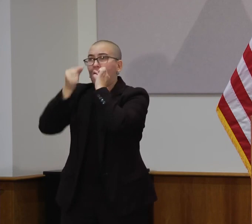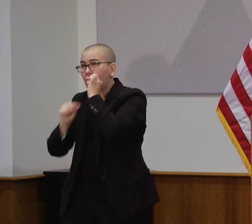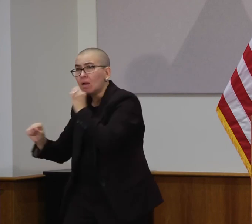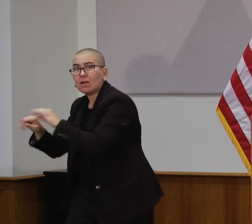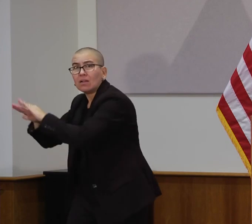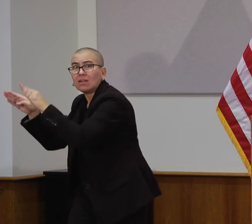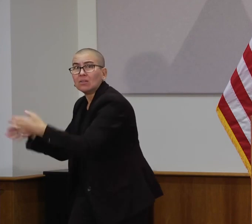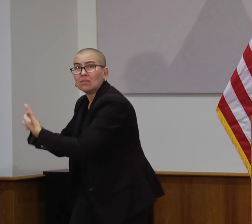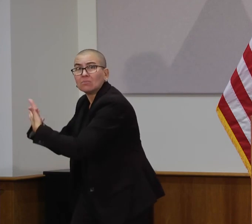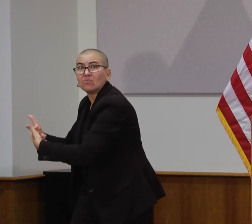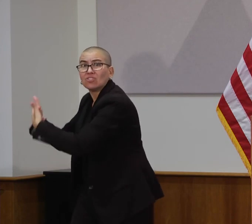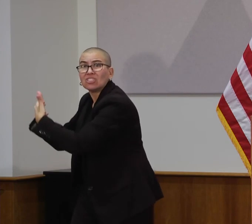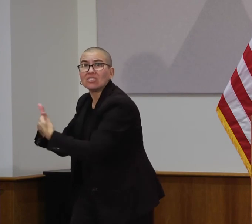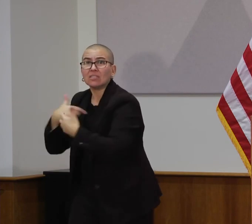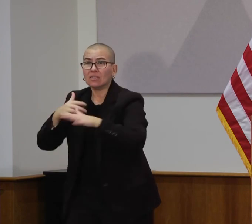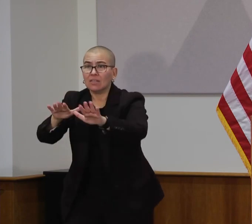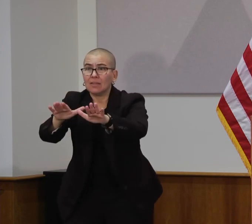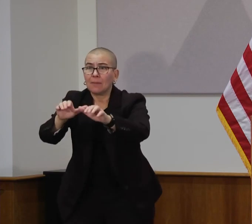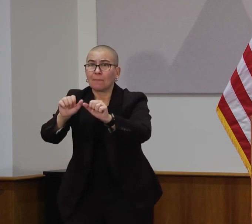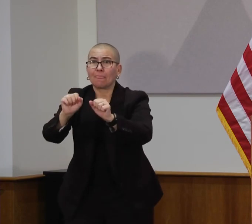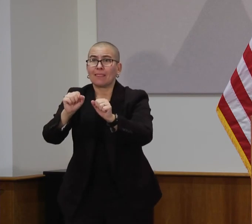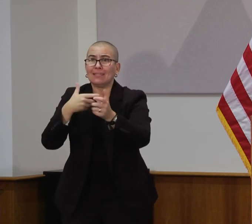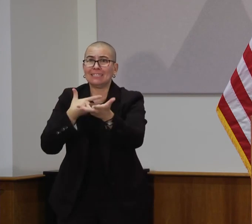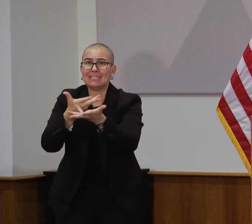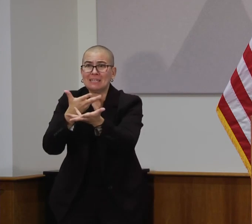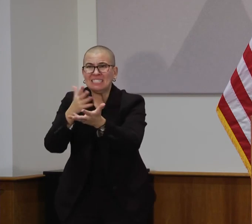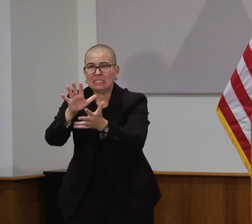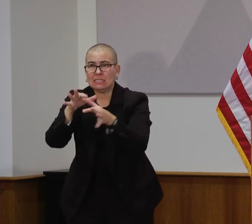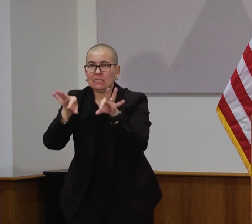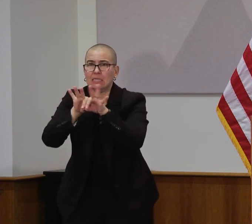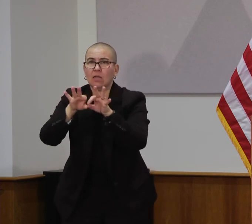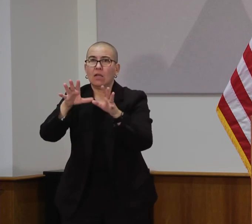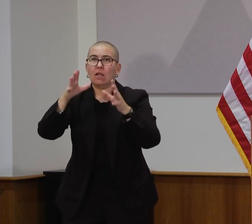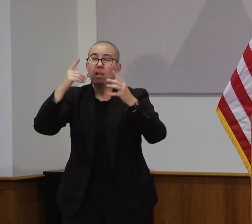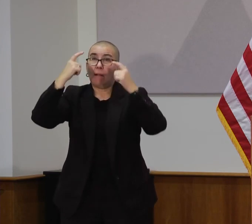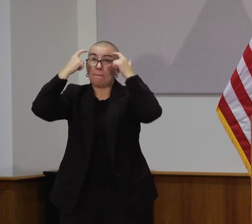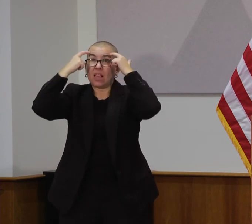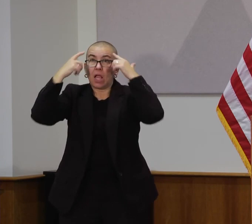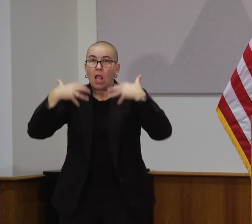we said goodbye to patients we've been caring for weeks.